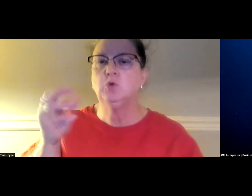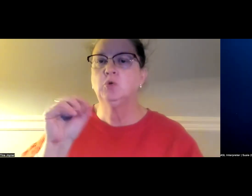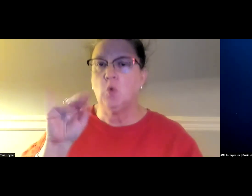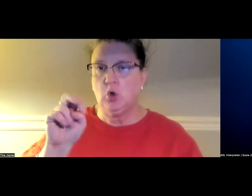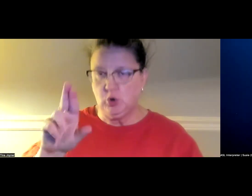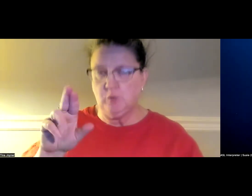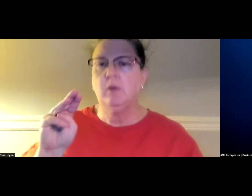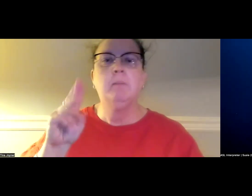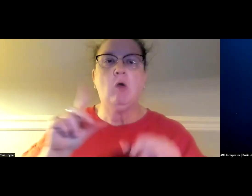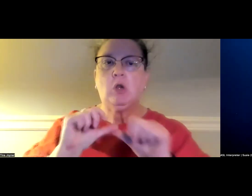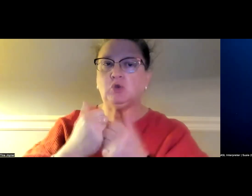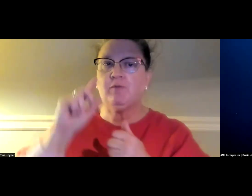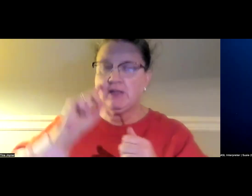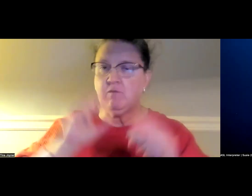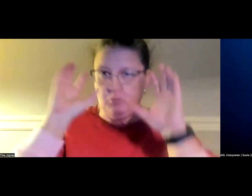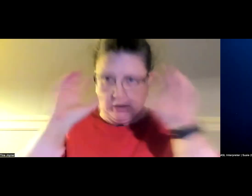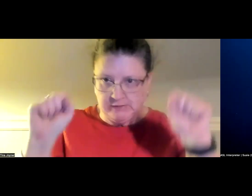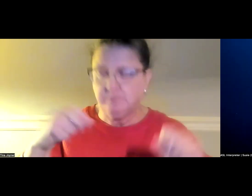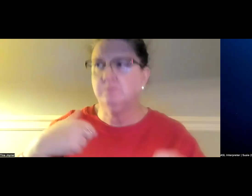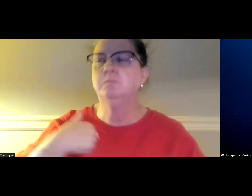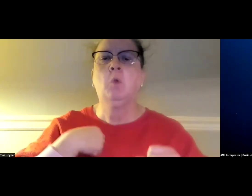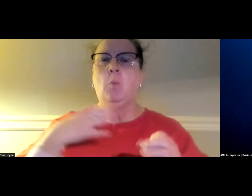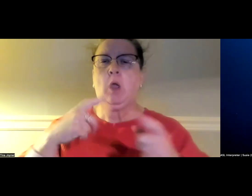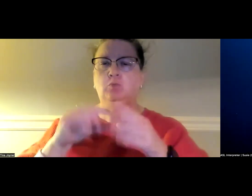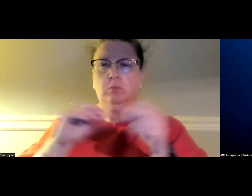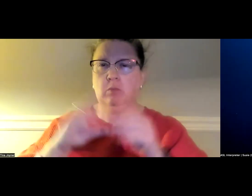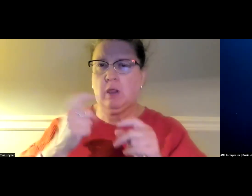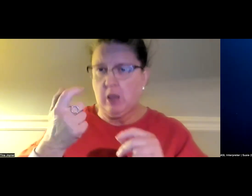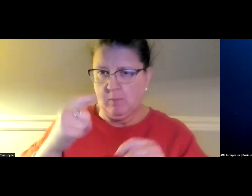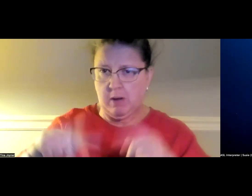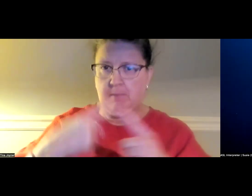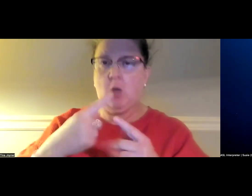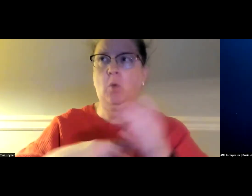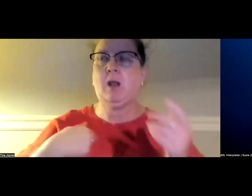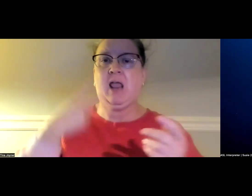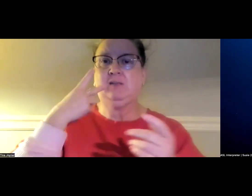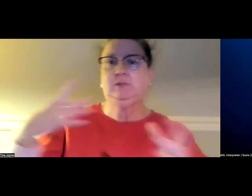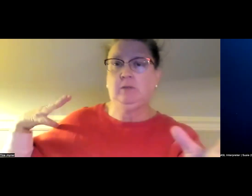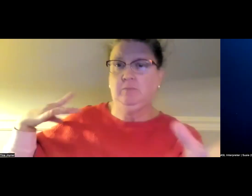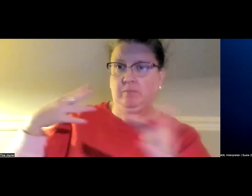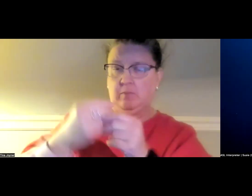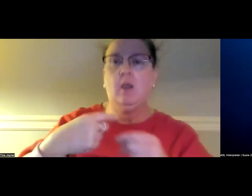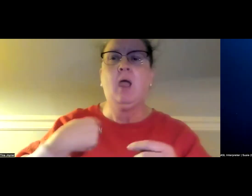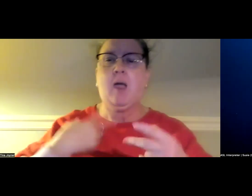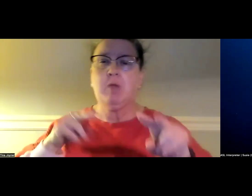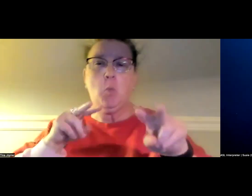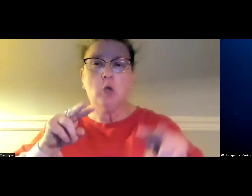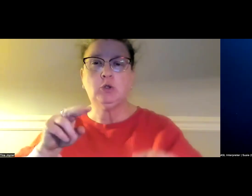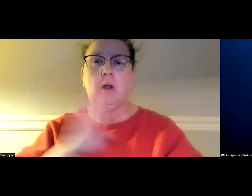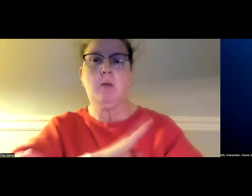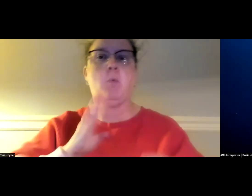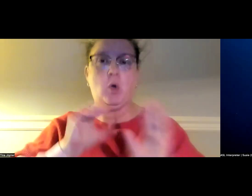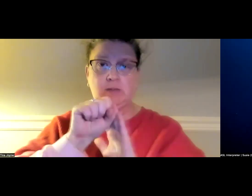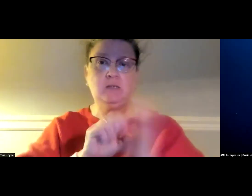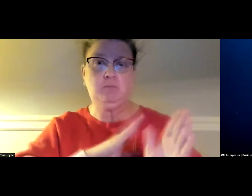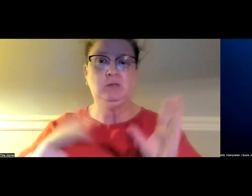Hi there, I'm Tina, joiner of Maryland Association for the Deaf President. I do want to comment a little bit about what I've seen in